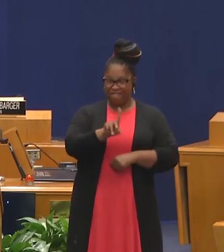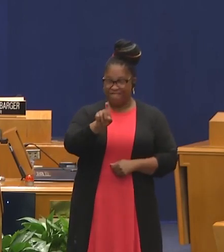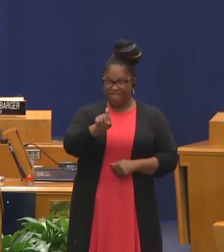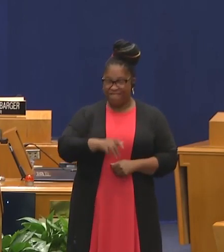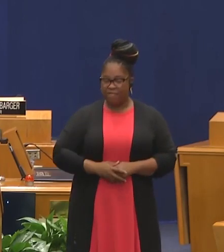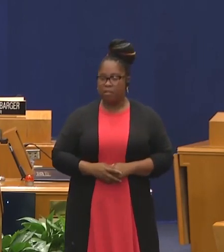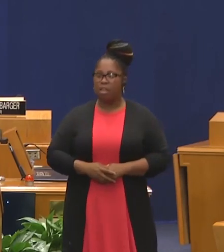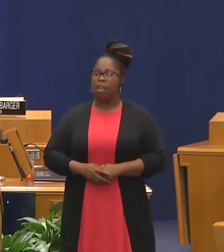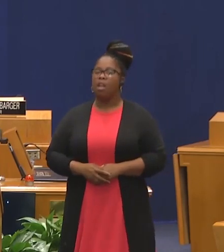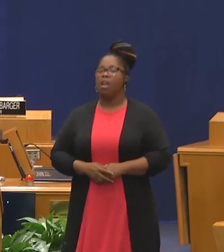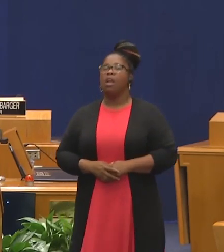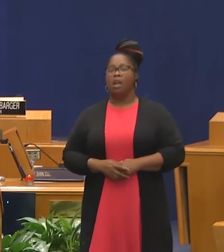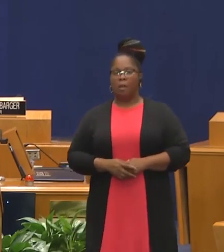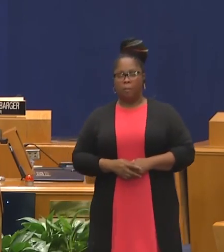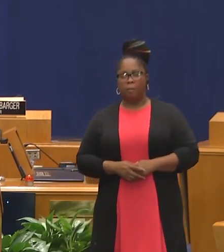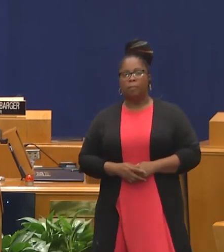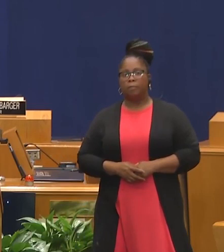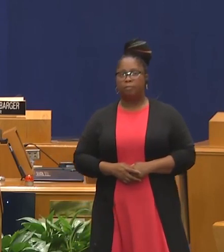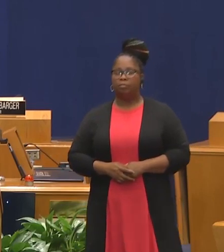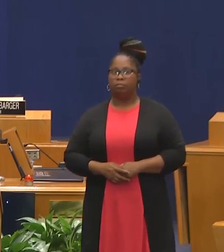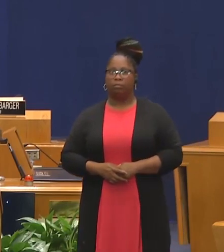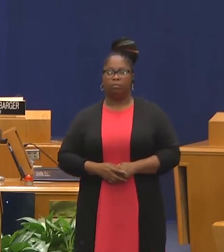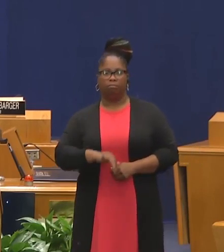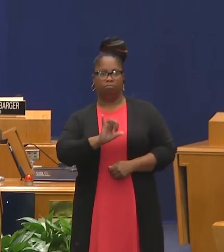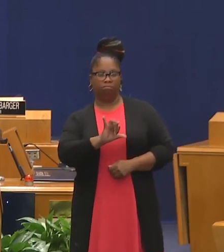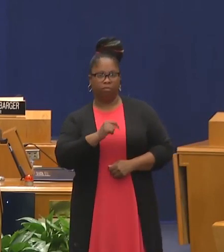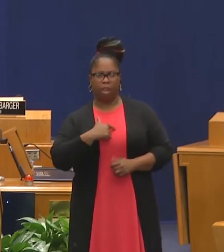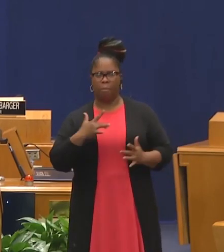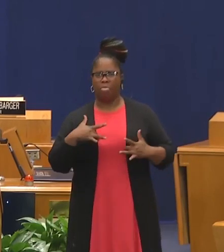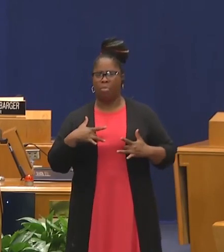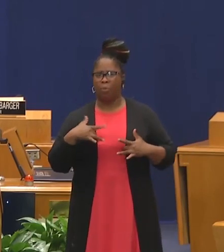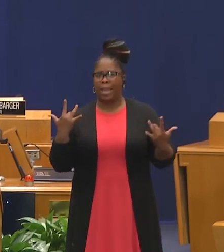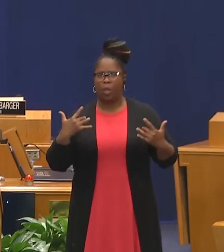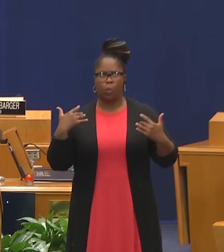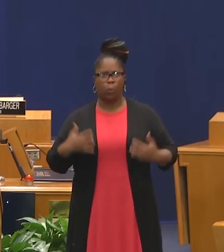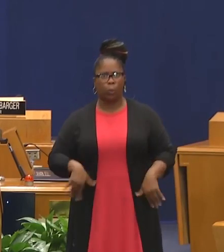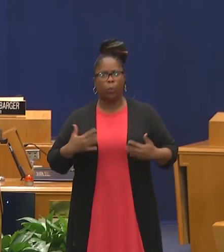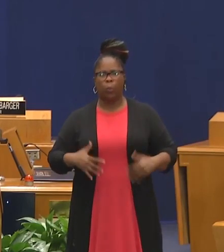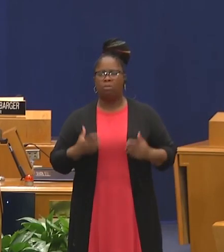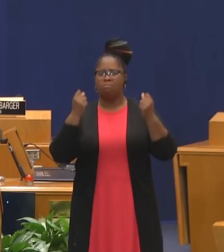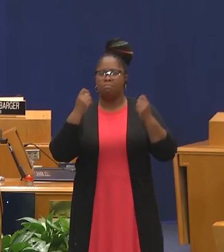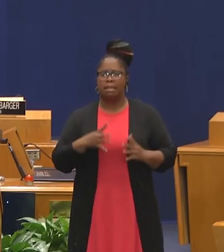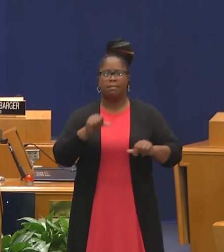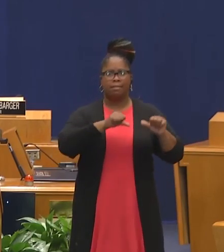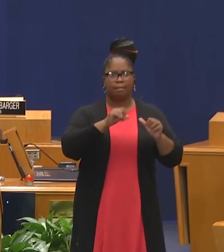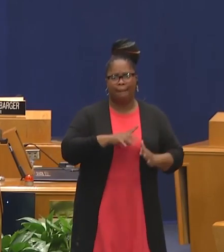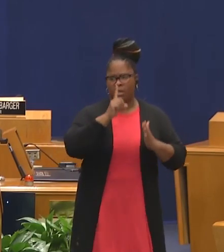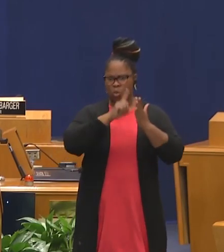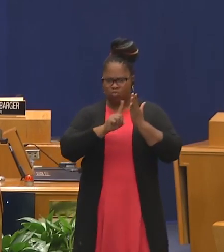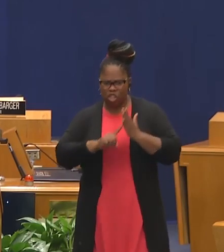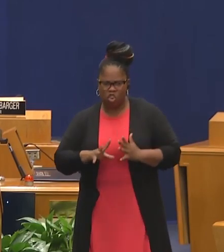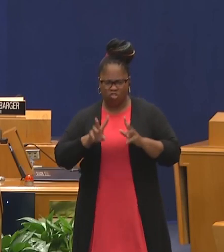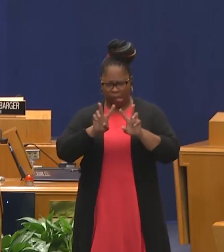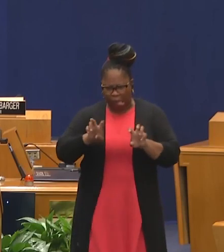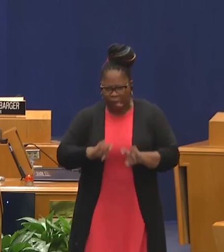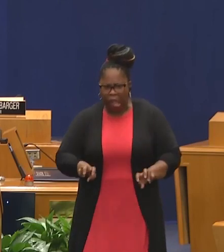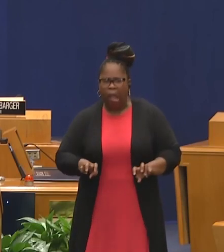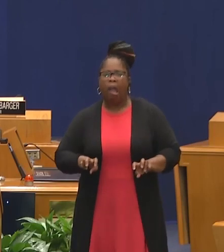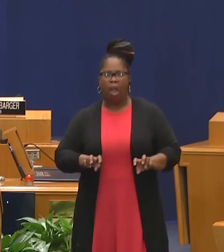No, I'm thrilled that there are so many scientists and researchers that are giving us a much deeper